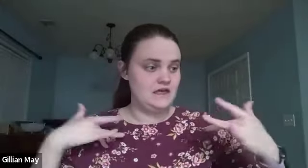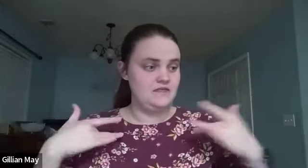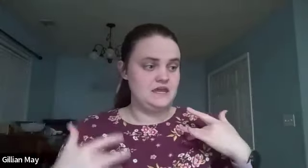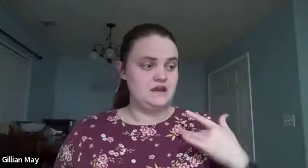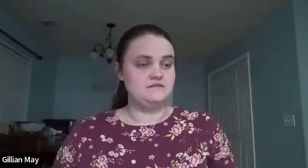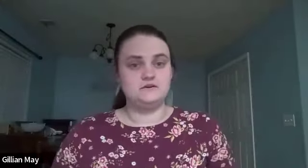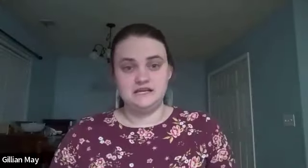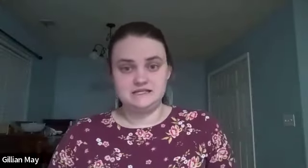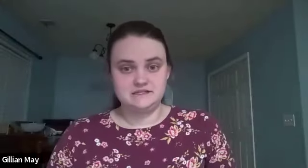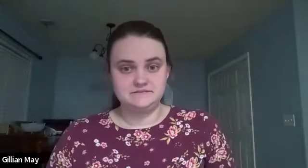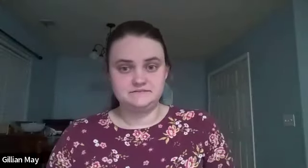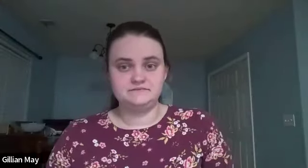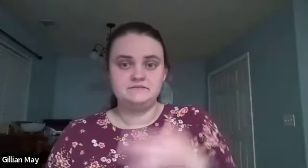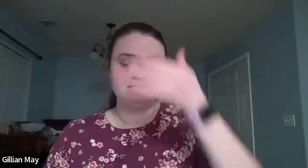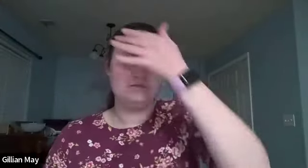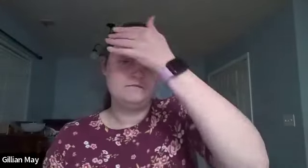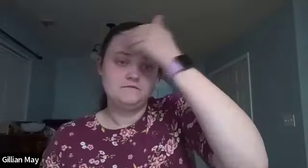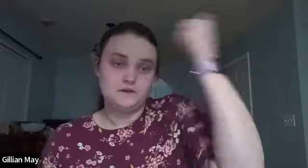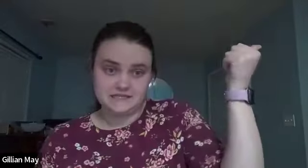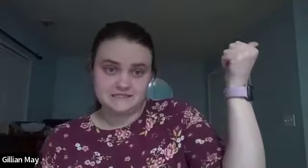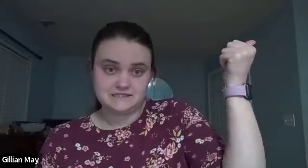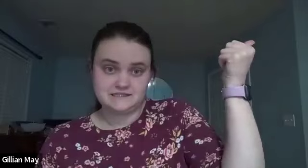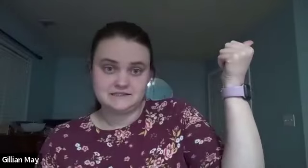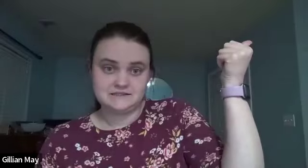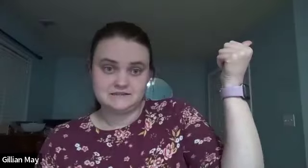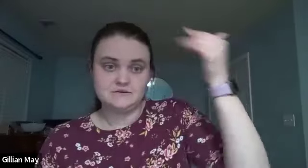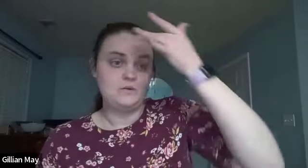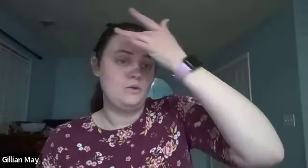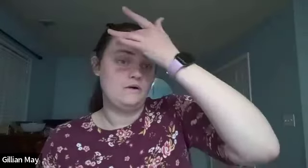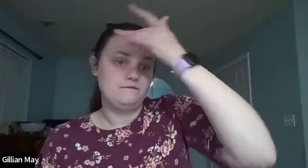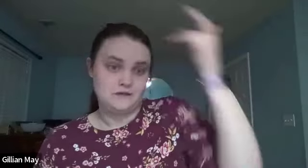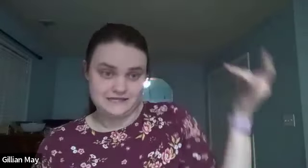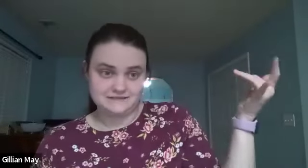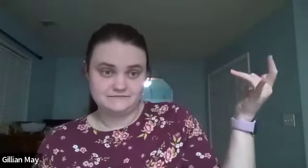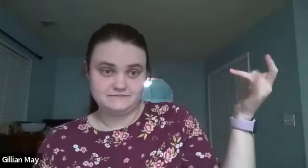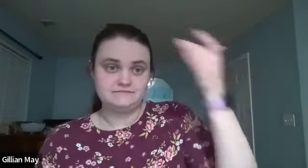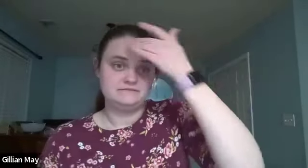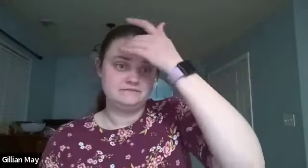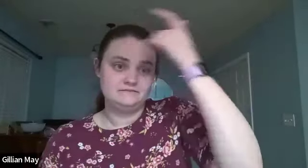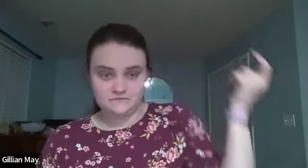and then forget, forget, or forget,